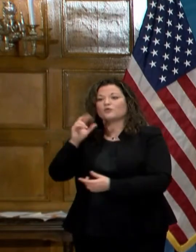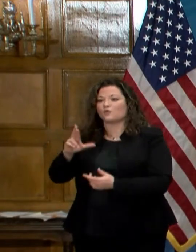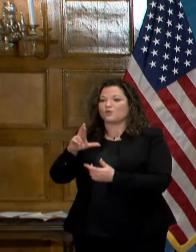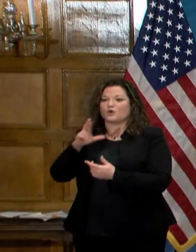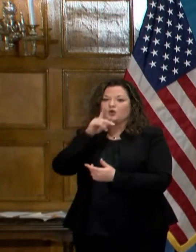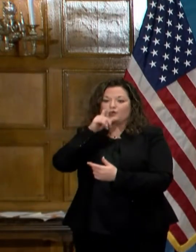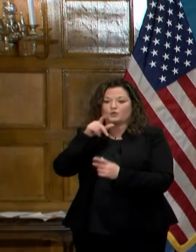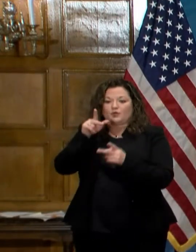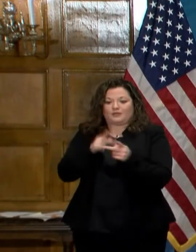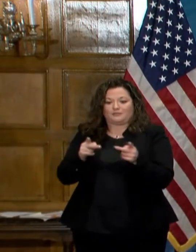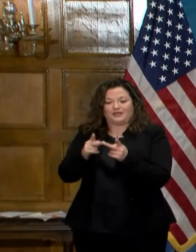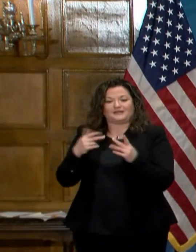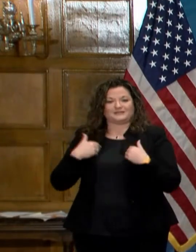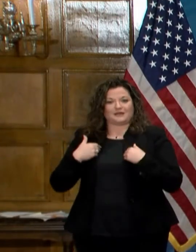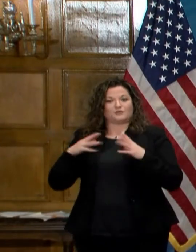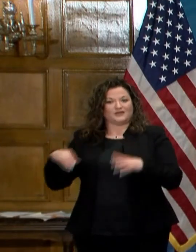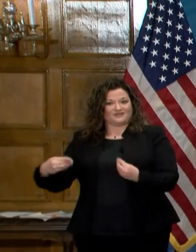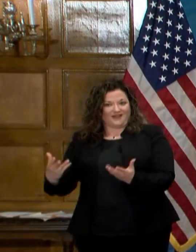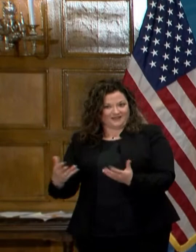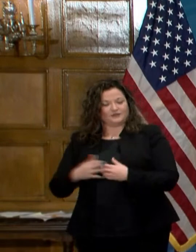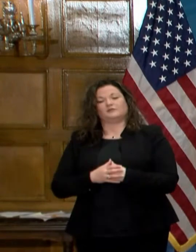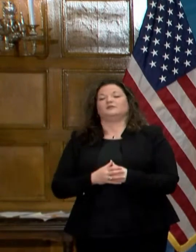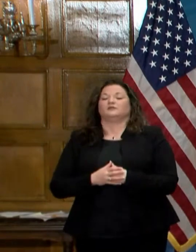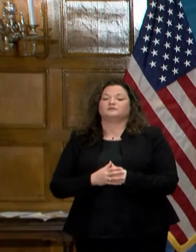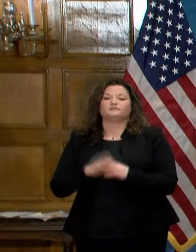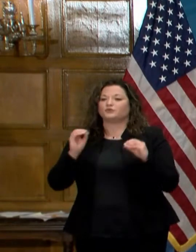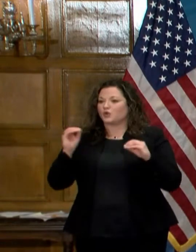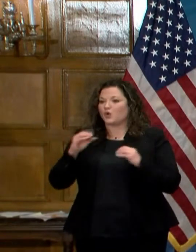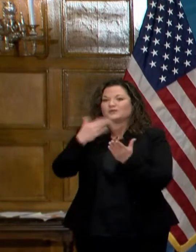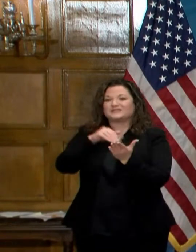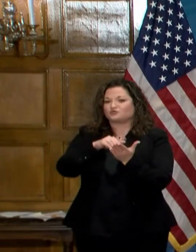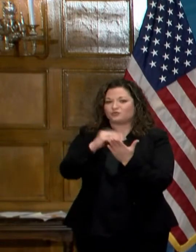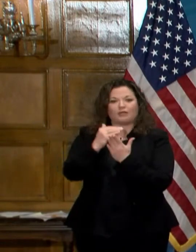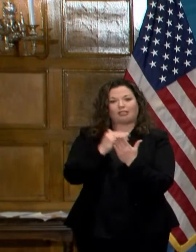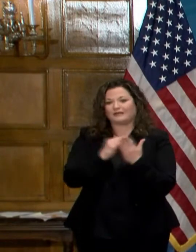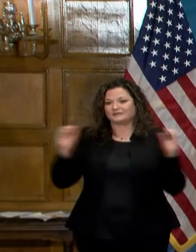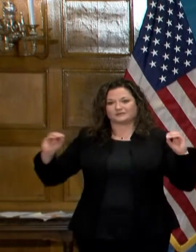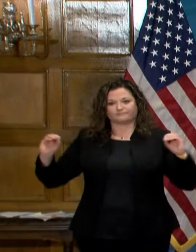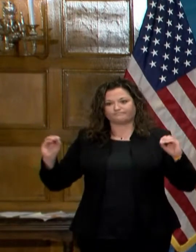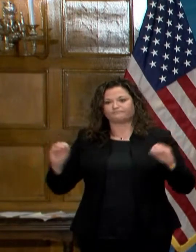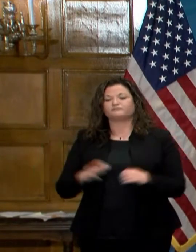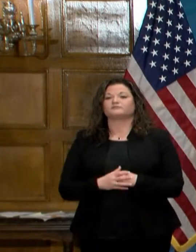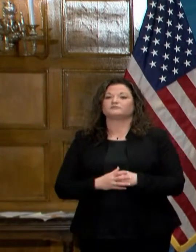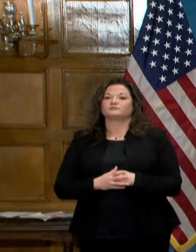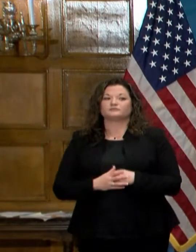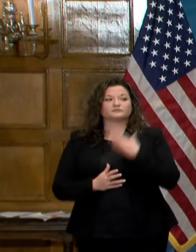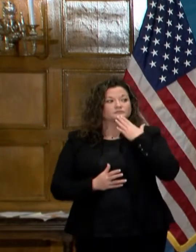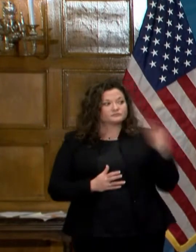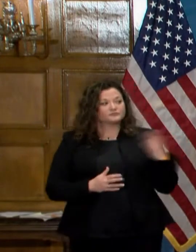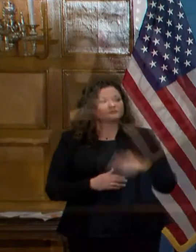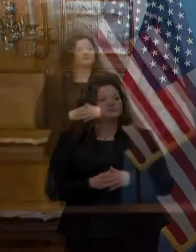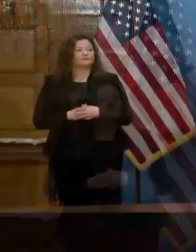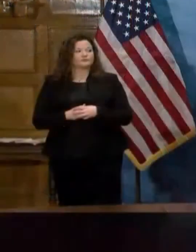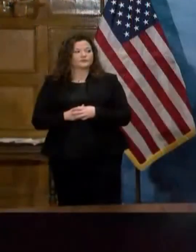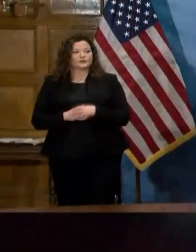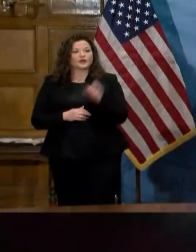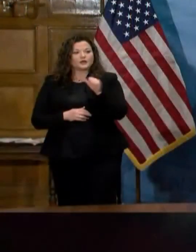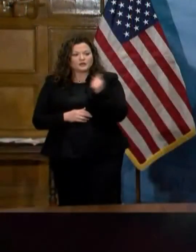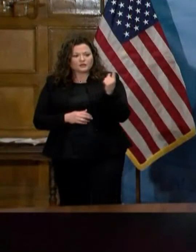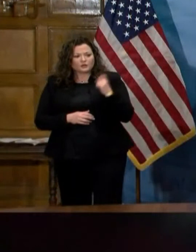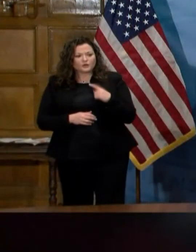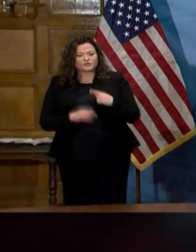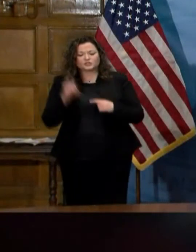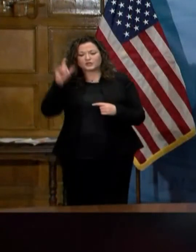there's not a centralized list. All right, thank you for that. Another quick question. Lieutenant Governor